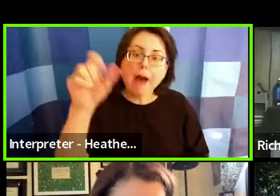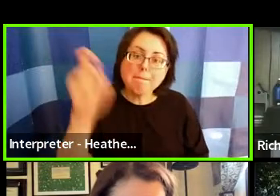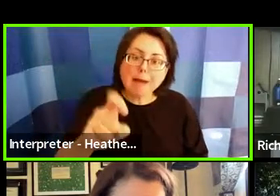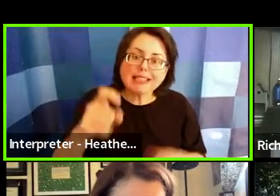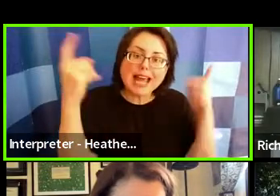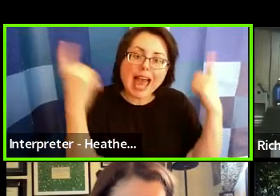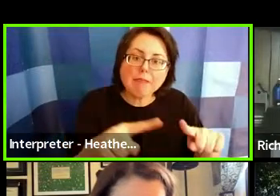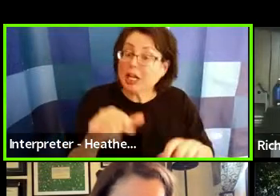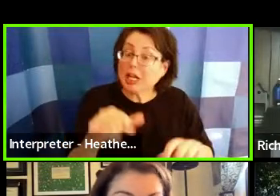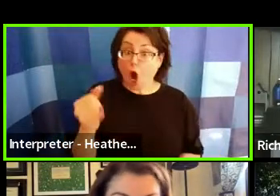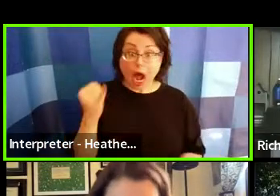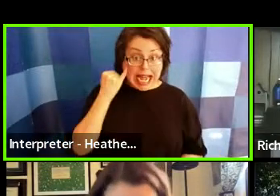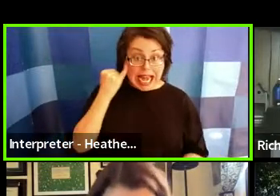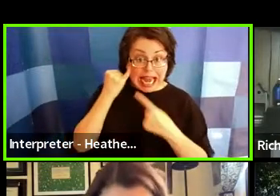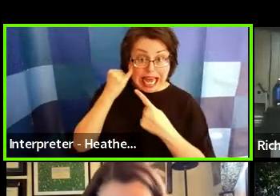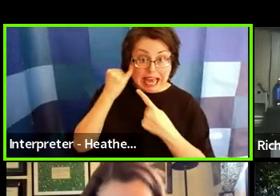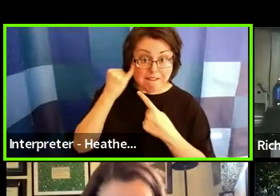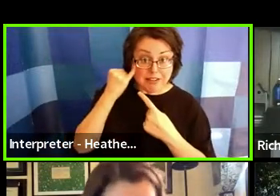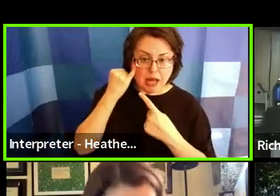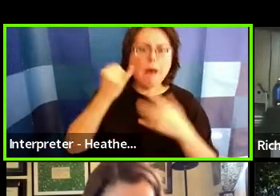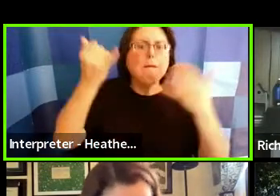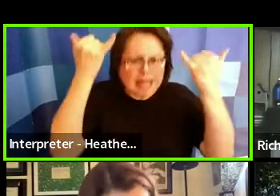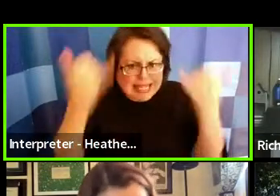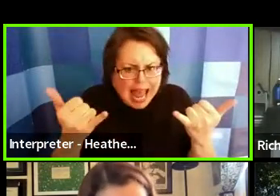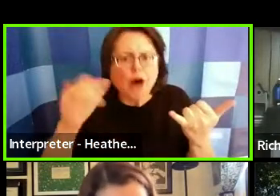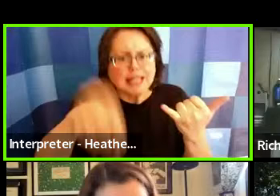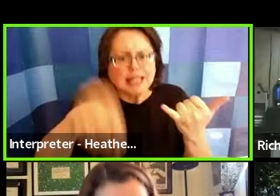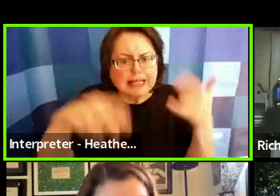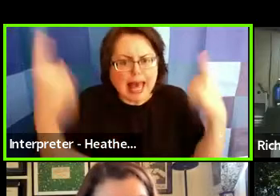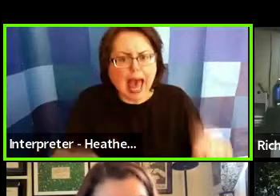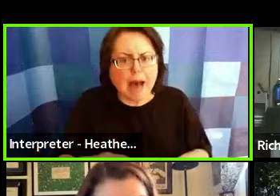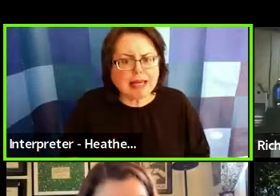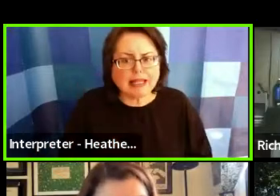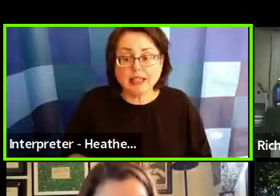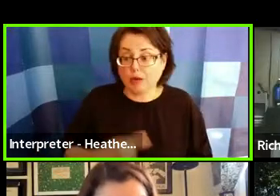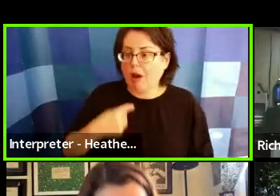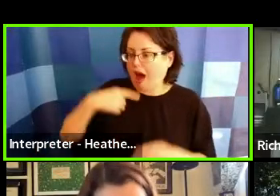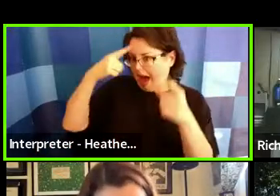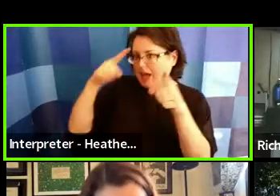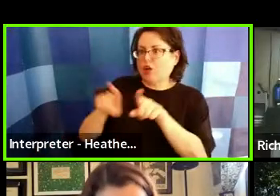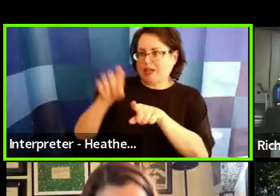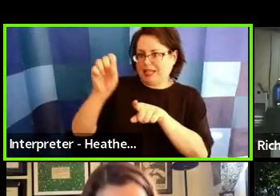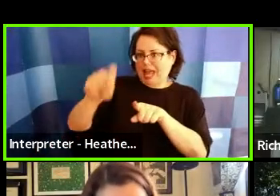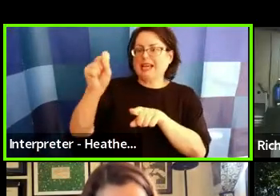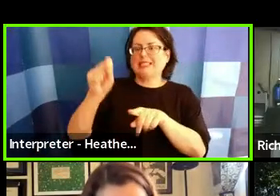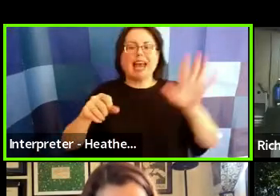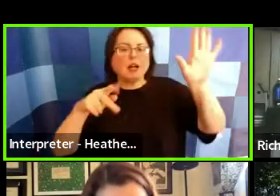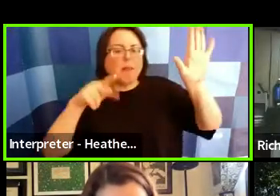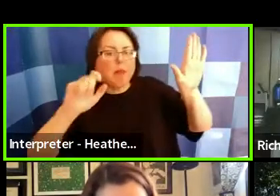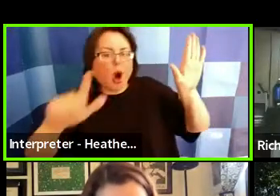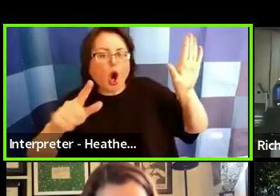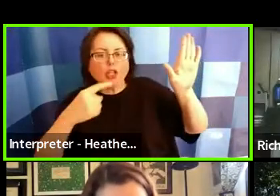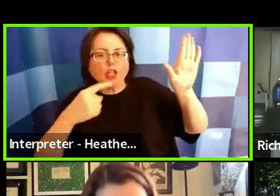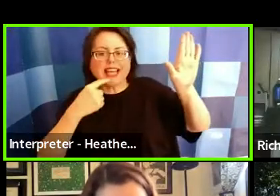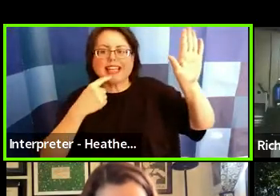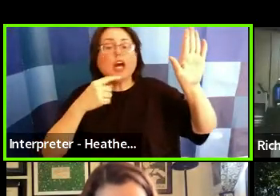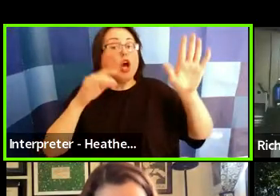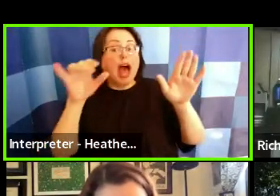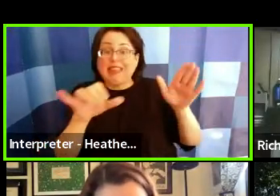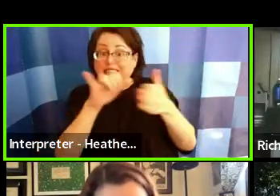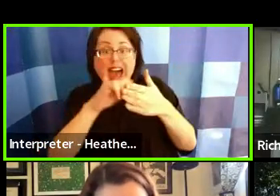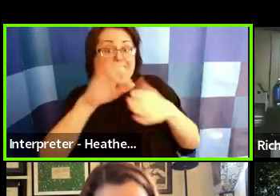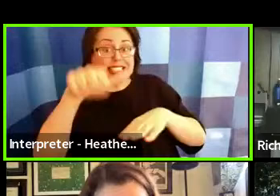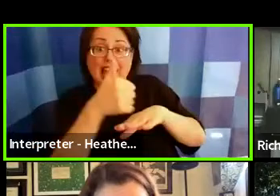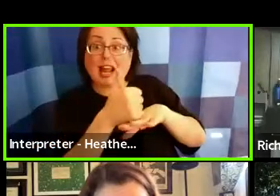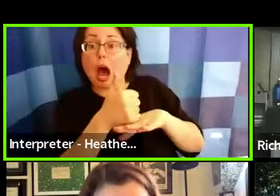but now. Right. And I agree with you. And fundamentally, putting it in your terms of